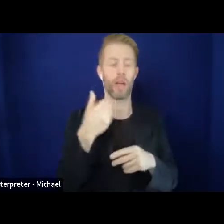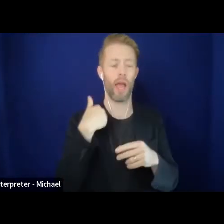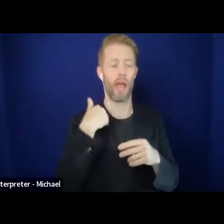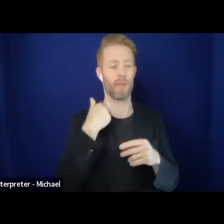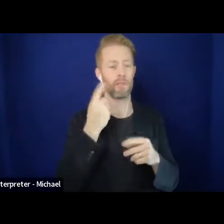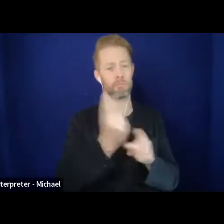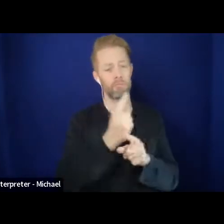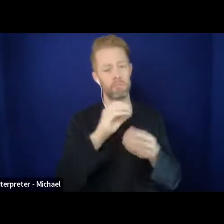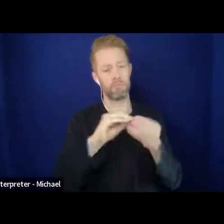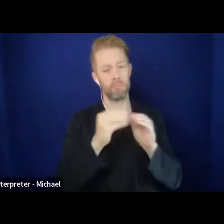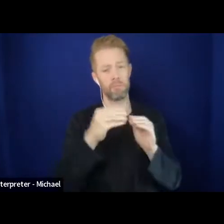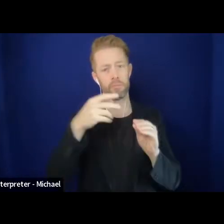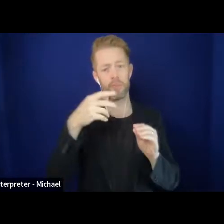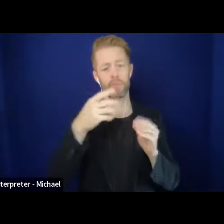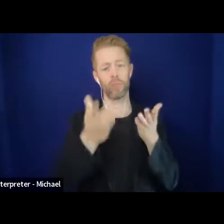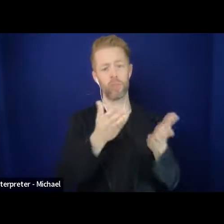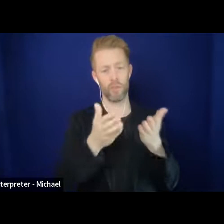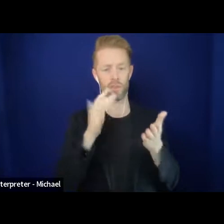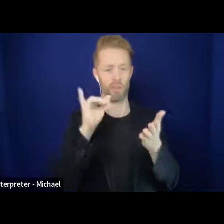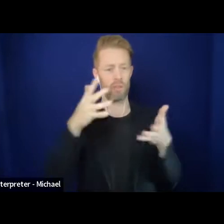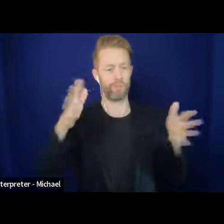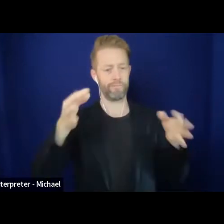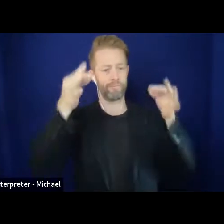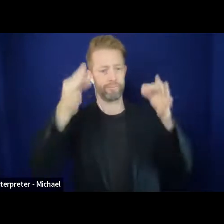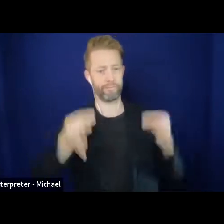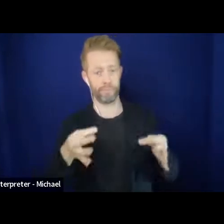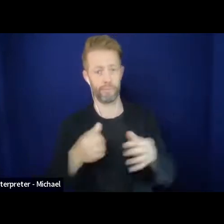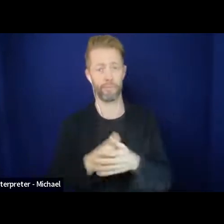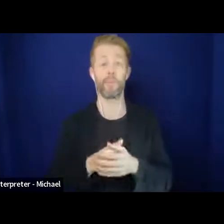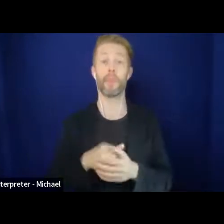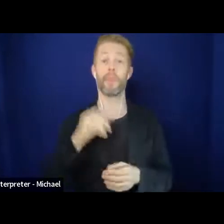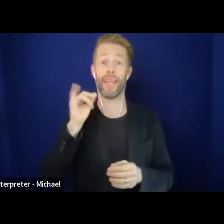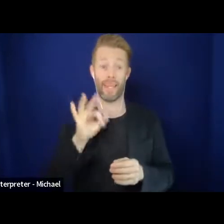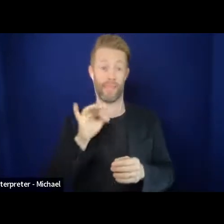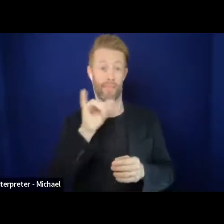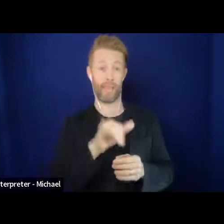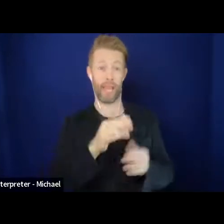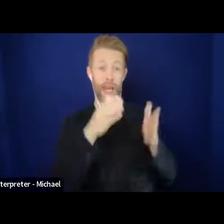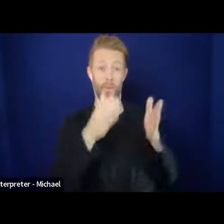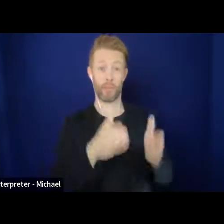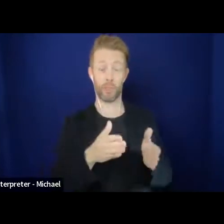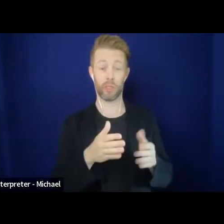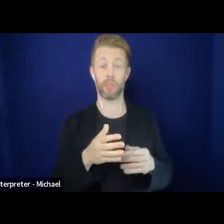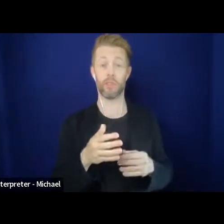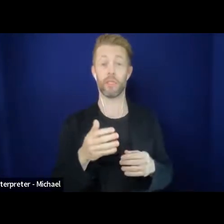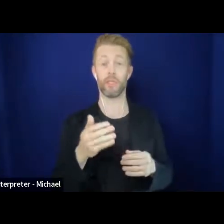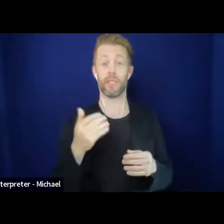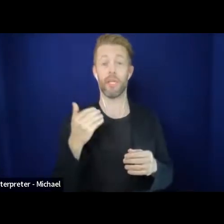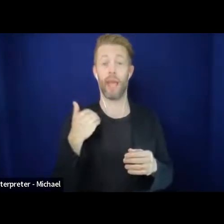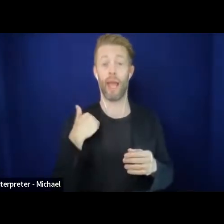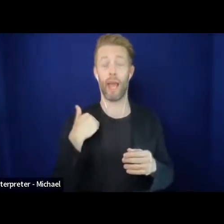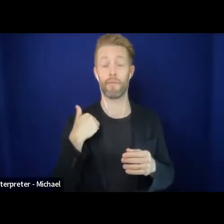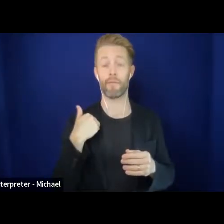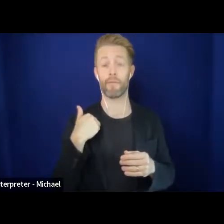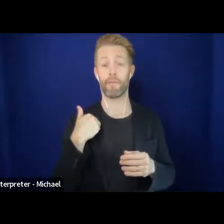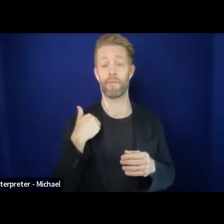have been determined. If they have had issues in the past